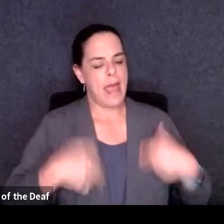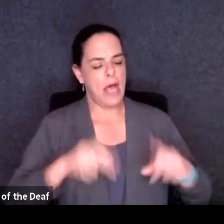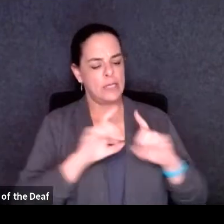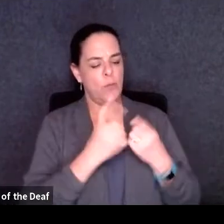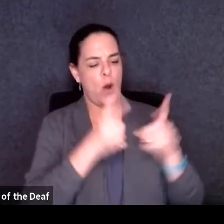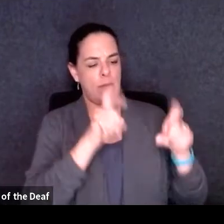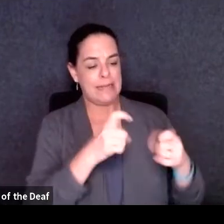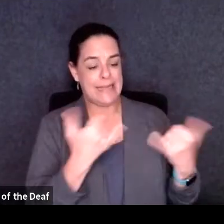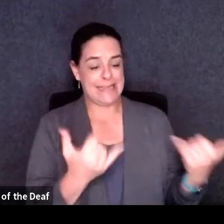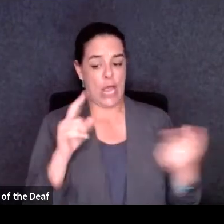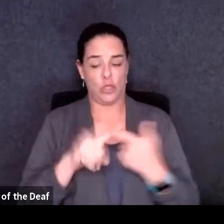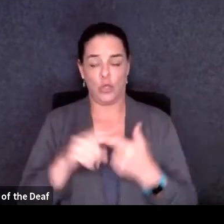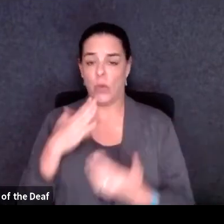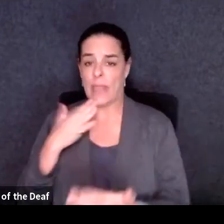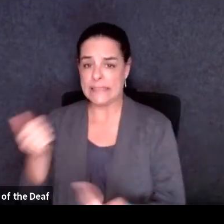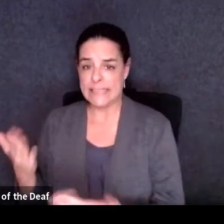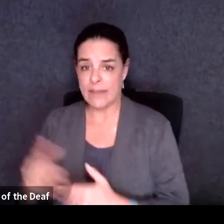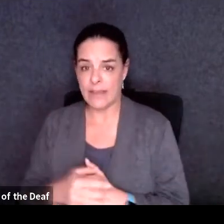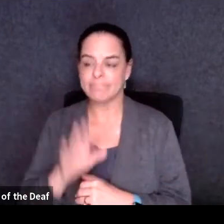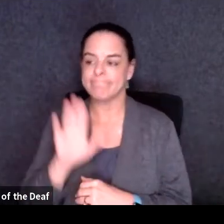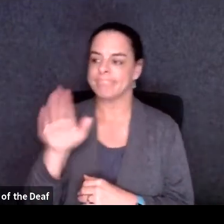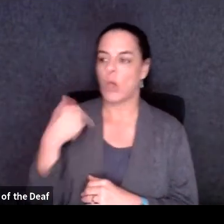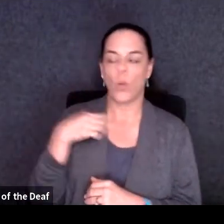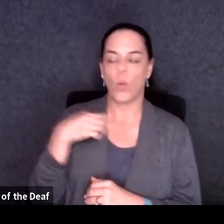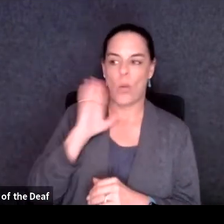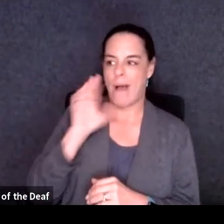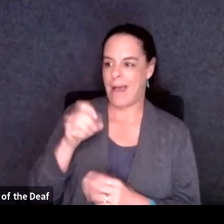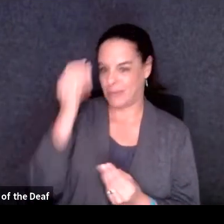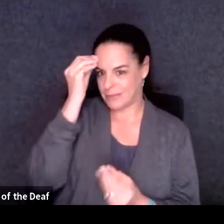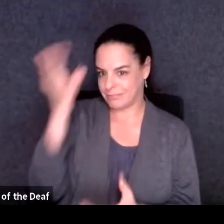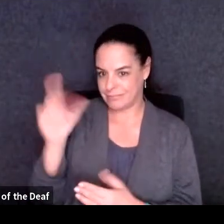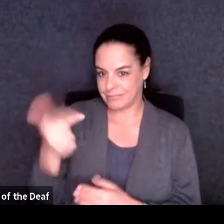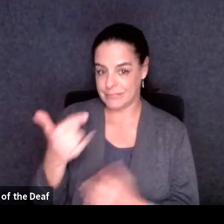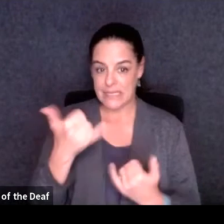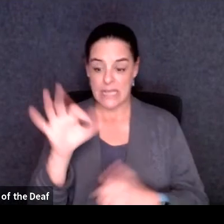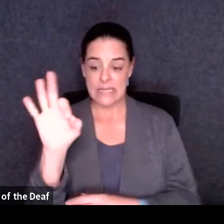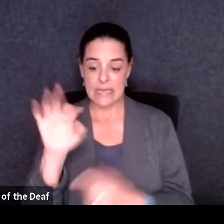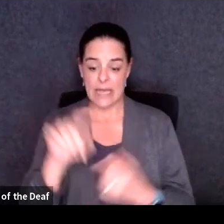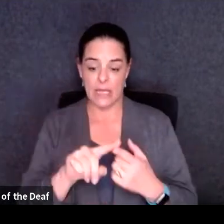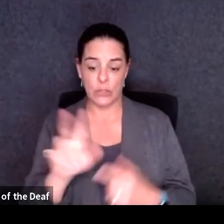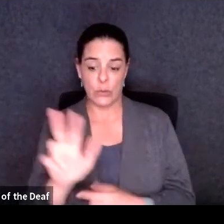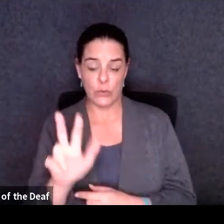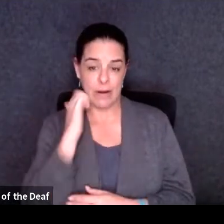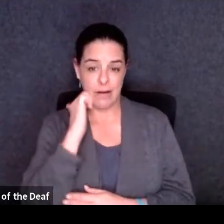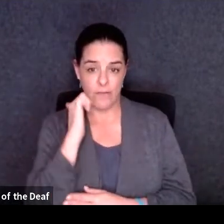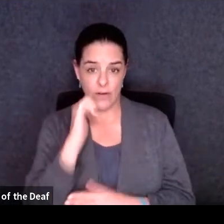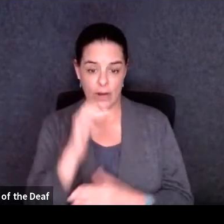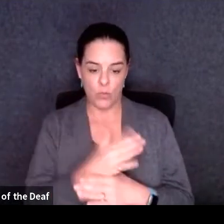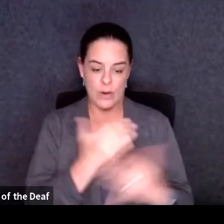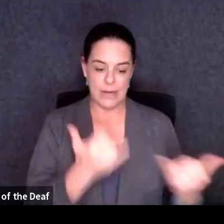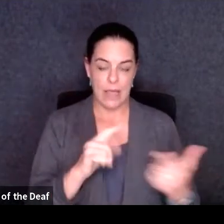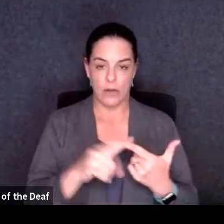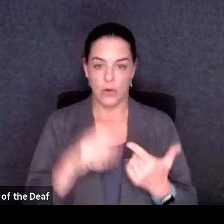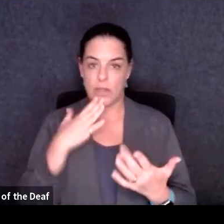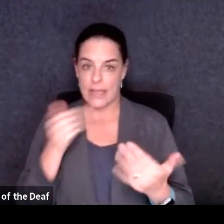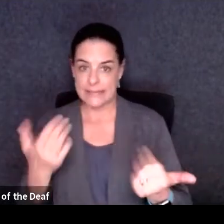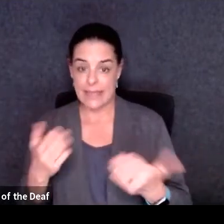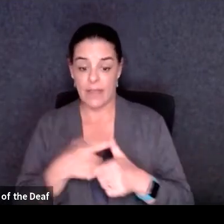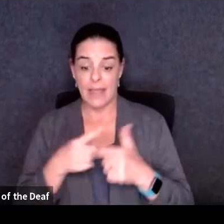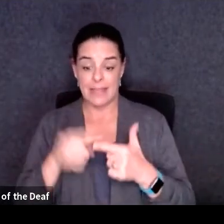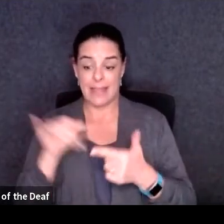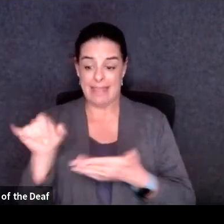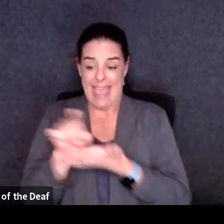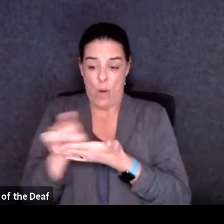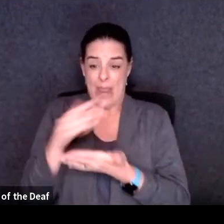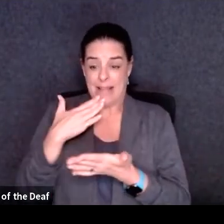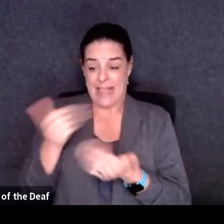Thanksgiving? We will have to get that to you, Vincent. It's 9 to 3 every day between now and Thanksgiving, and then Thanksgiving week there might